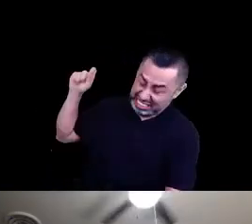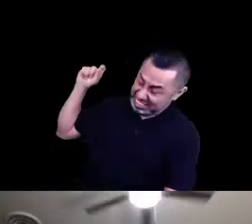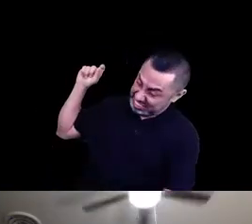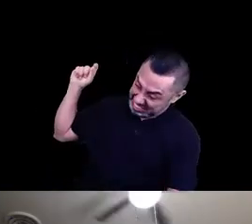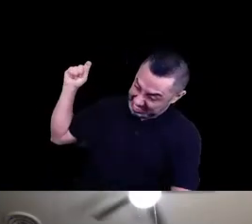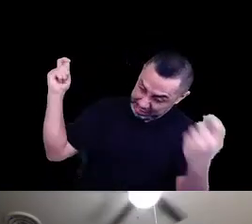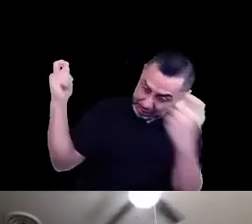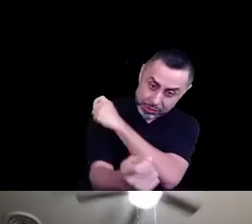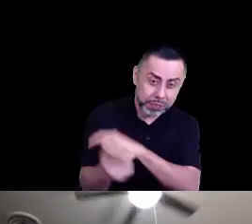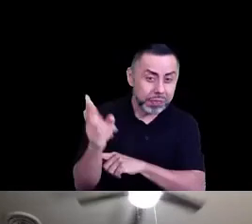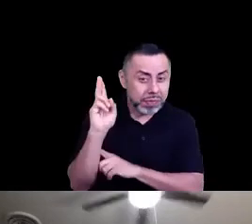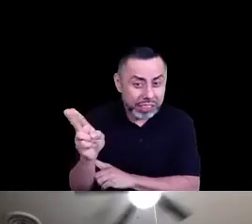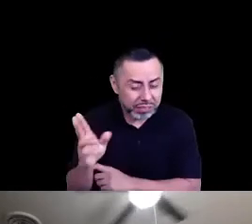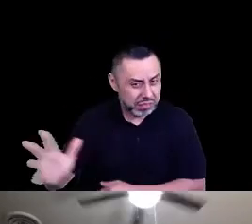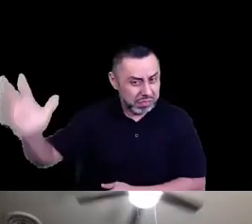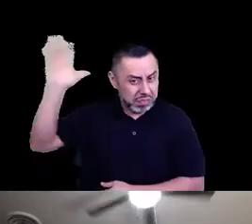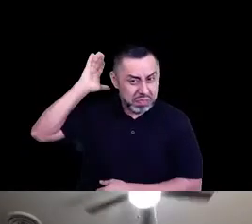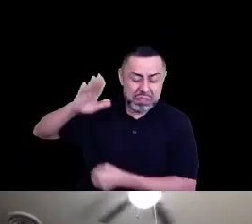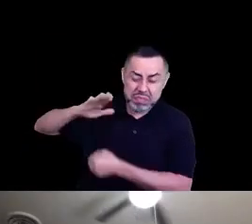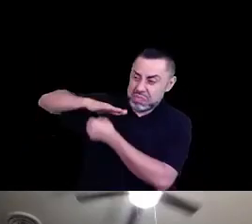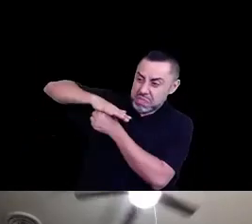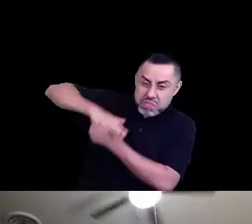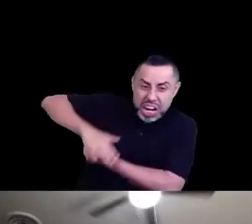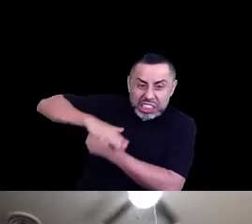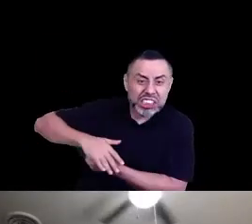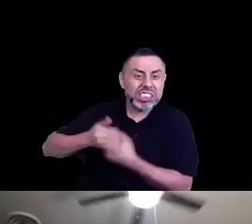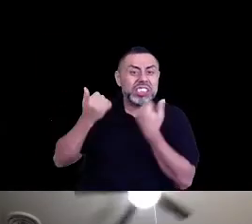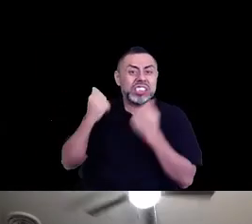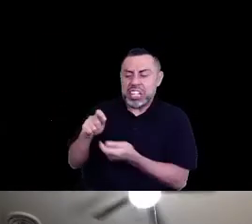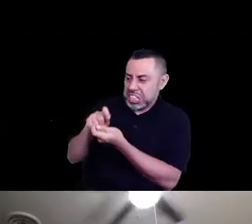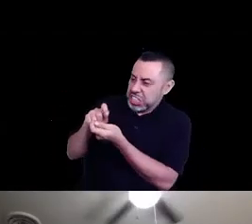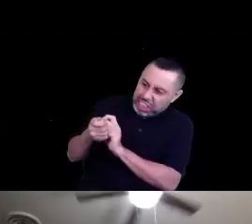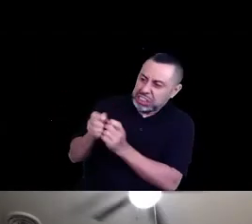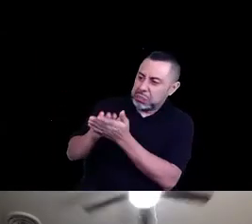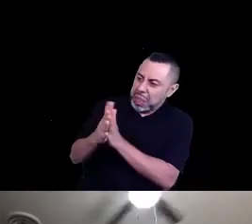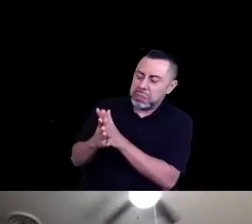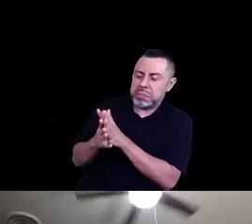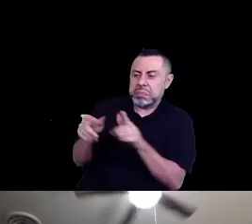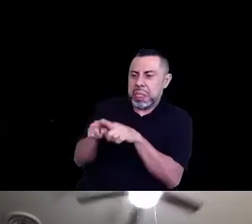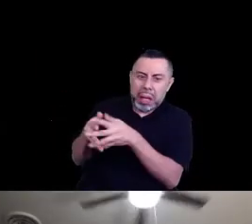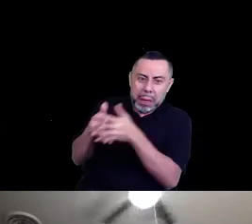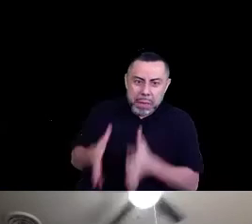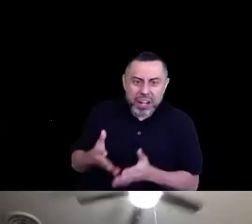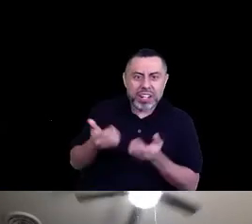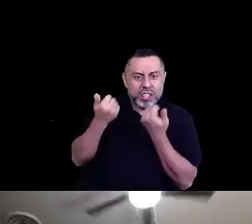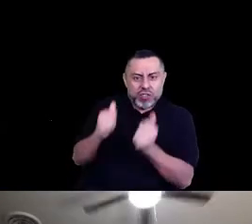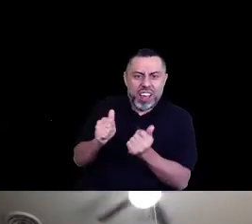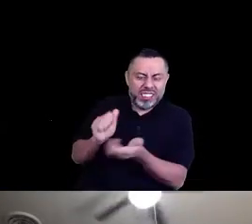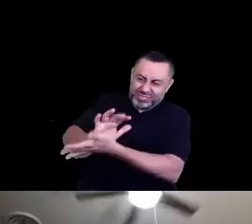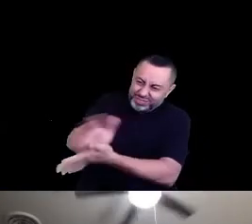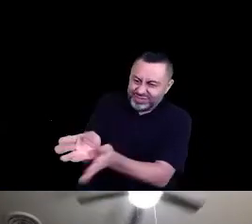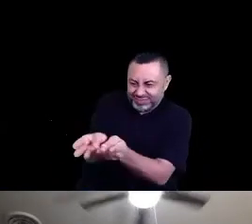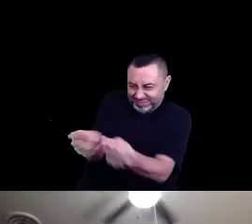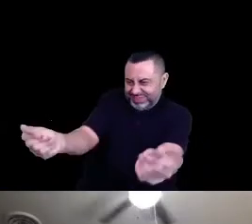From the oppression and assimilation and, you know, trying to almost extermination, and then to be able